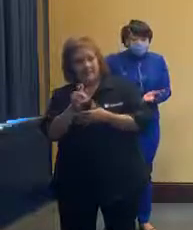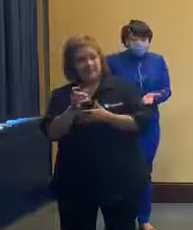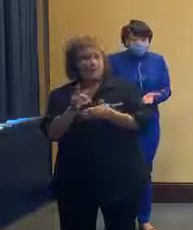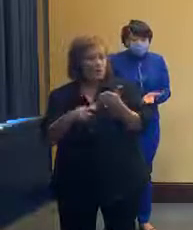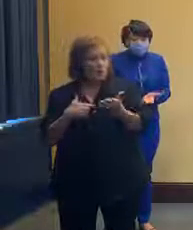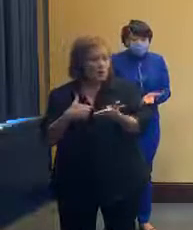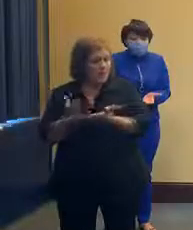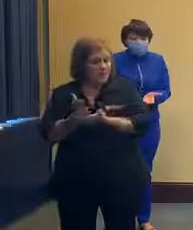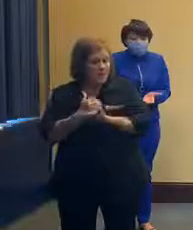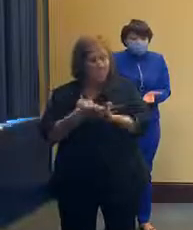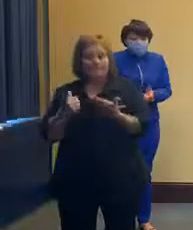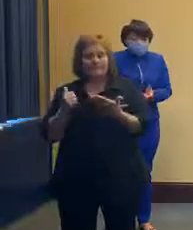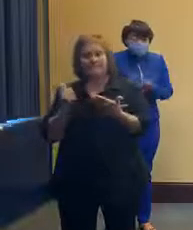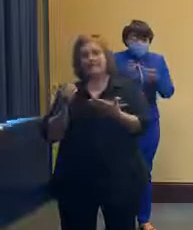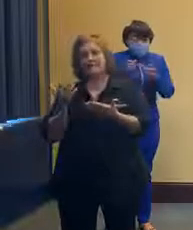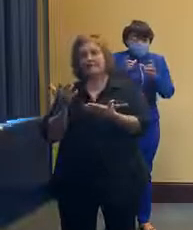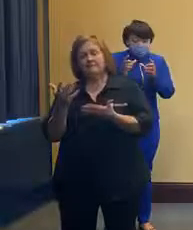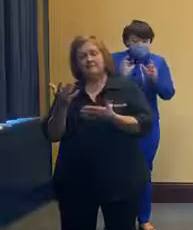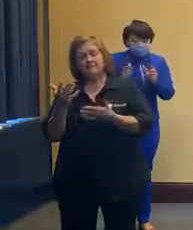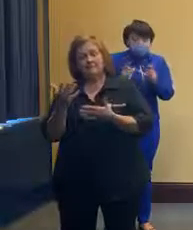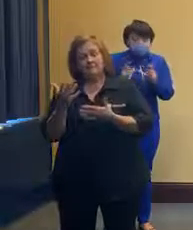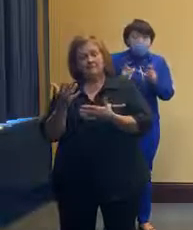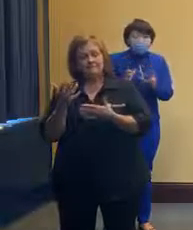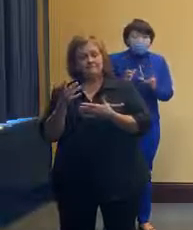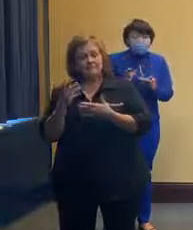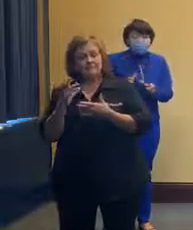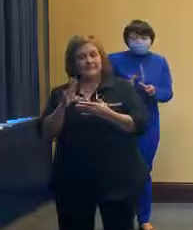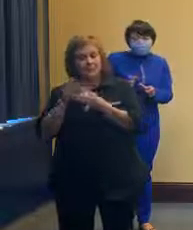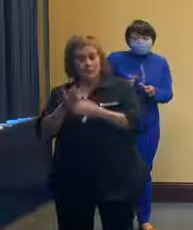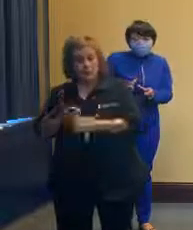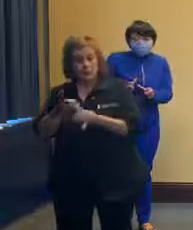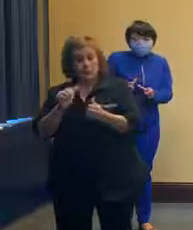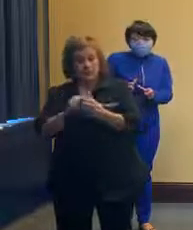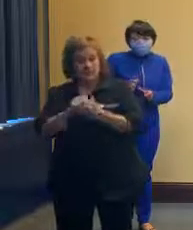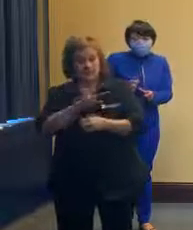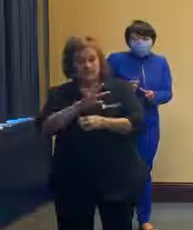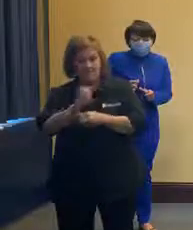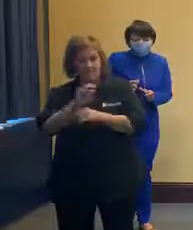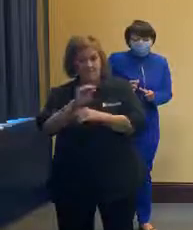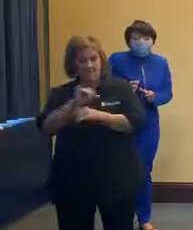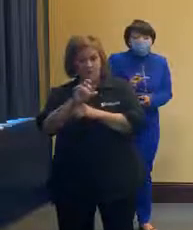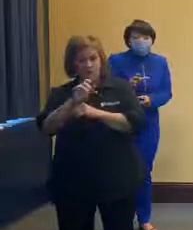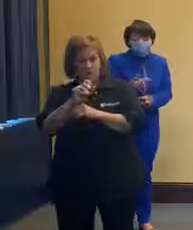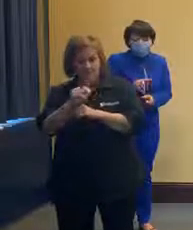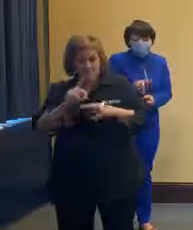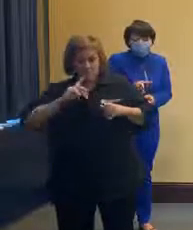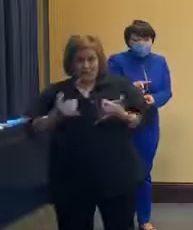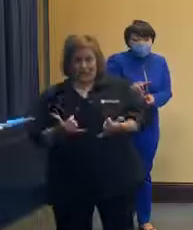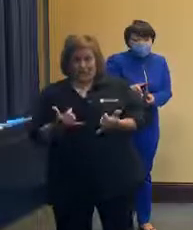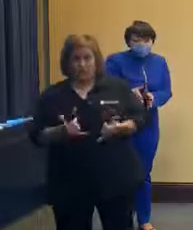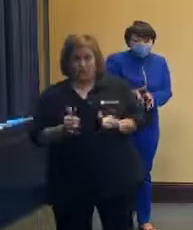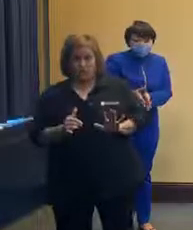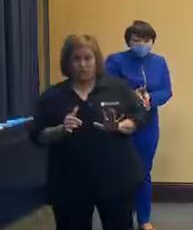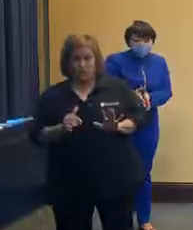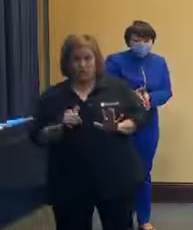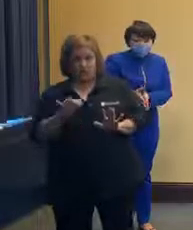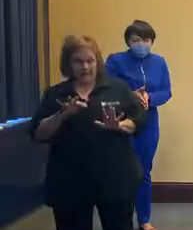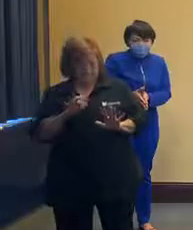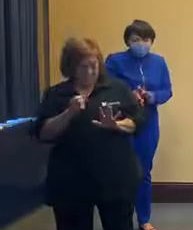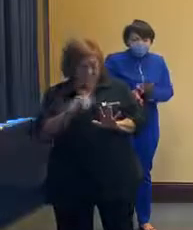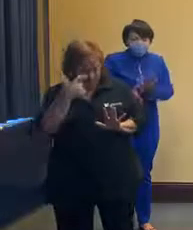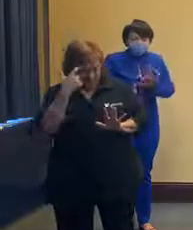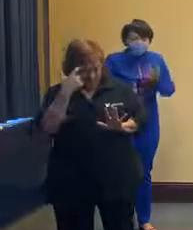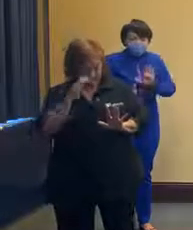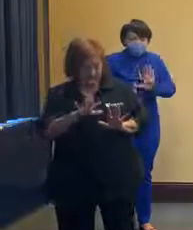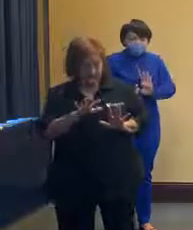taxing structure, but associated with that 40 million right now, if that makes sense.